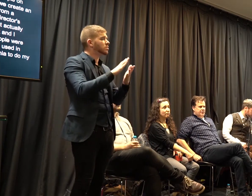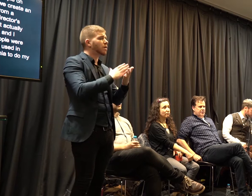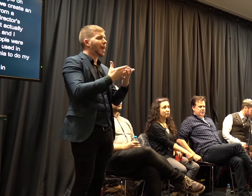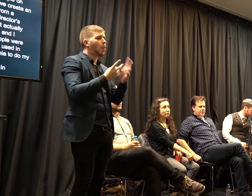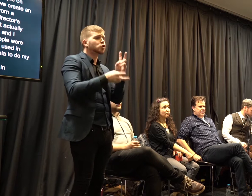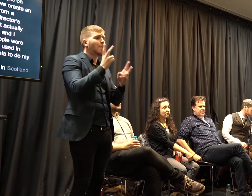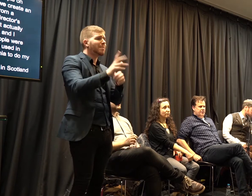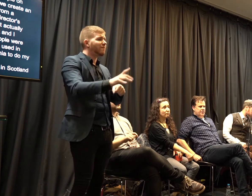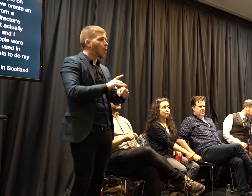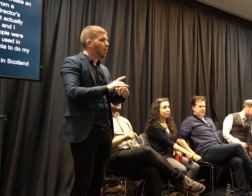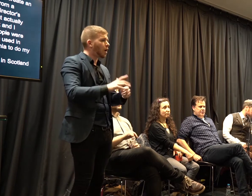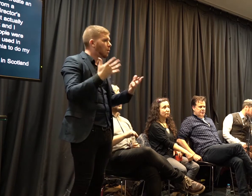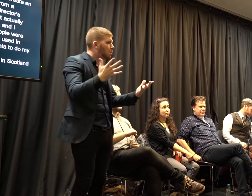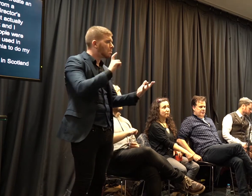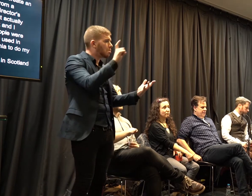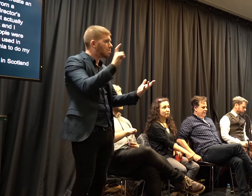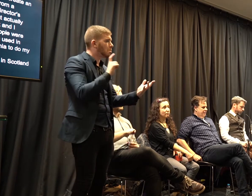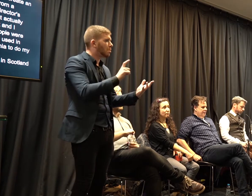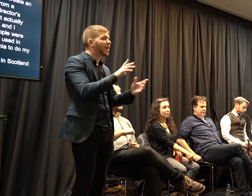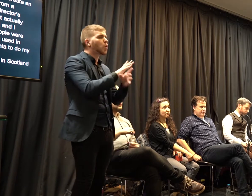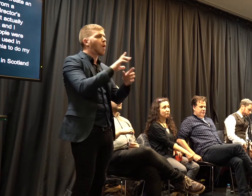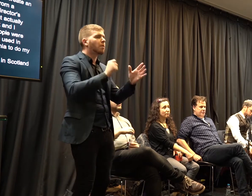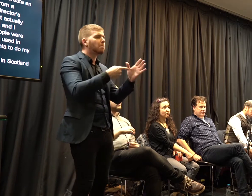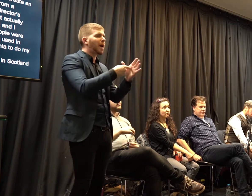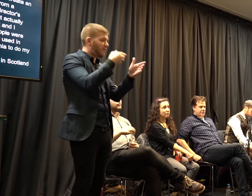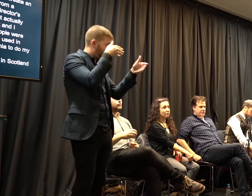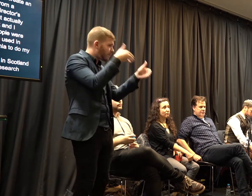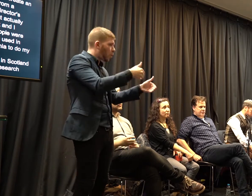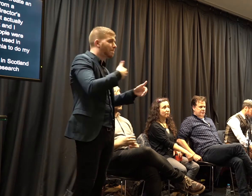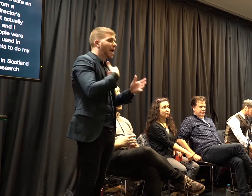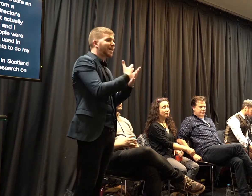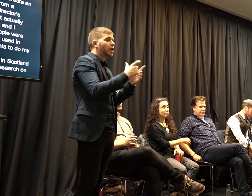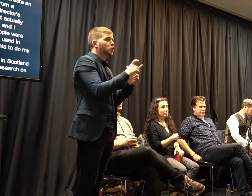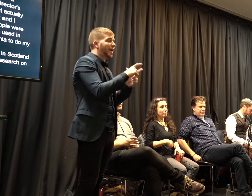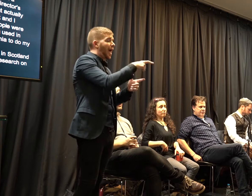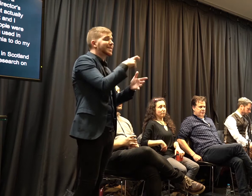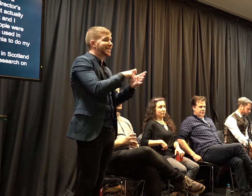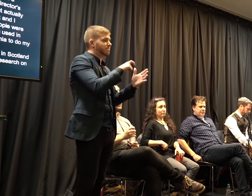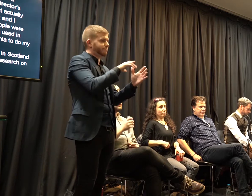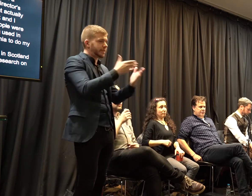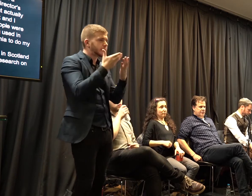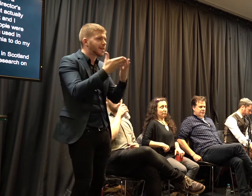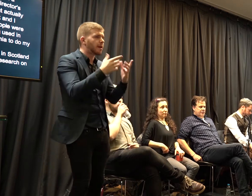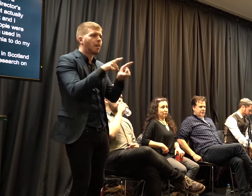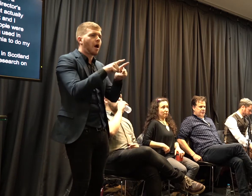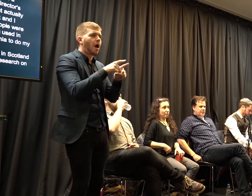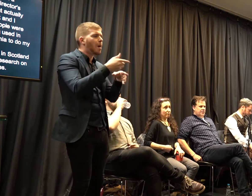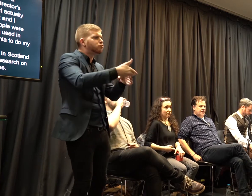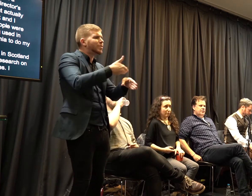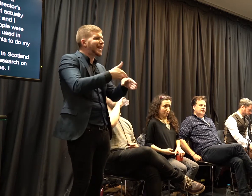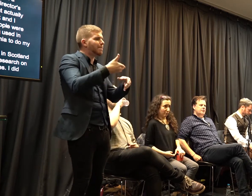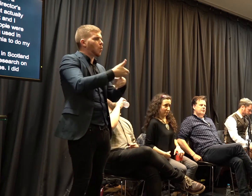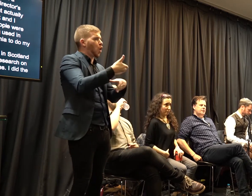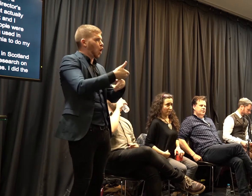performances? So although that's not the main focus of my PhD, I did that study as a kind of preliminary piece of